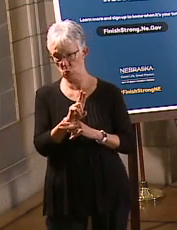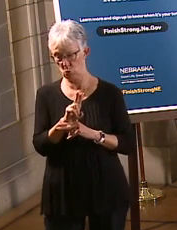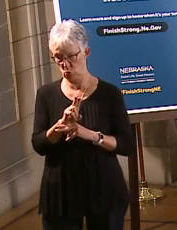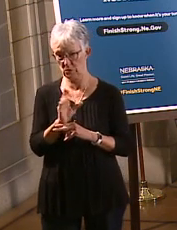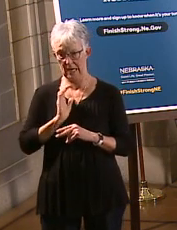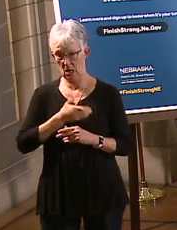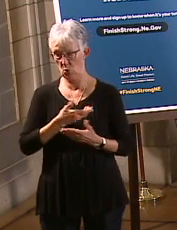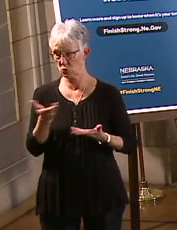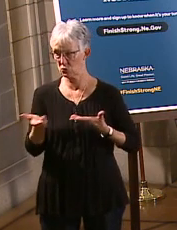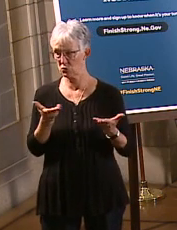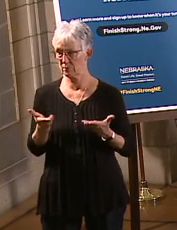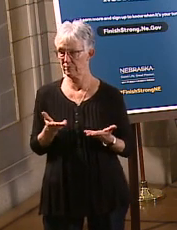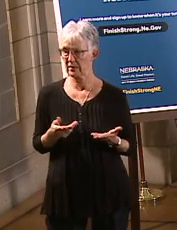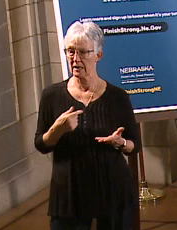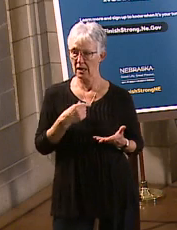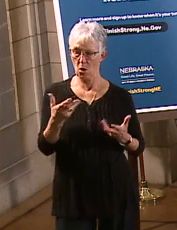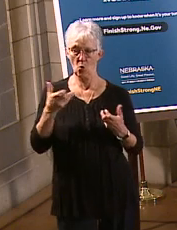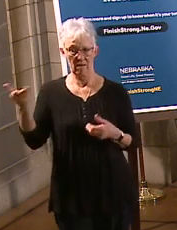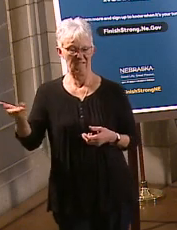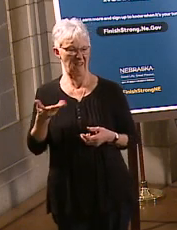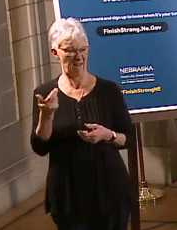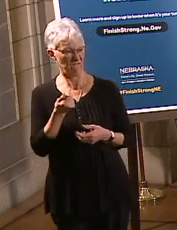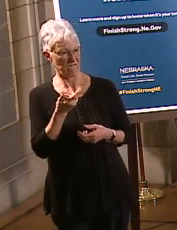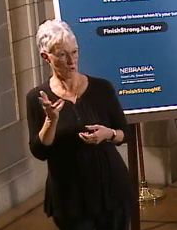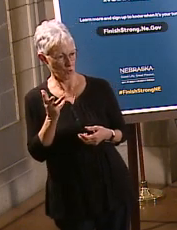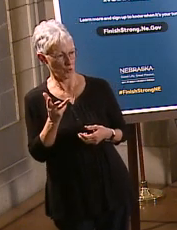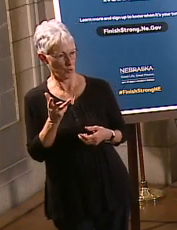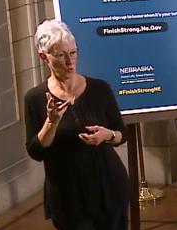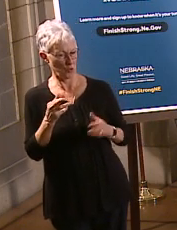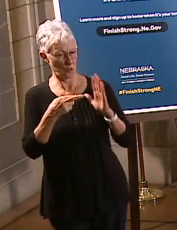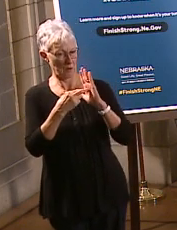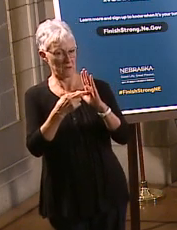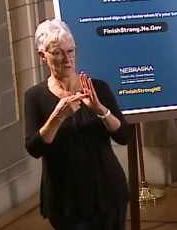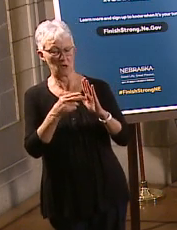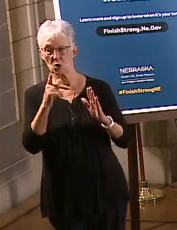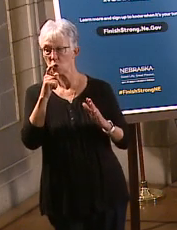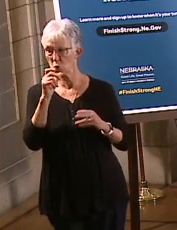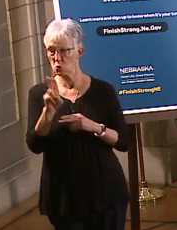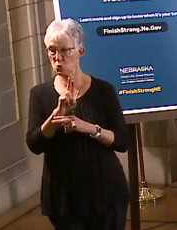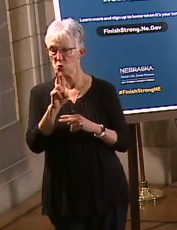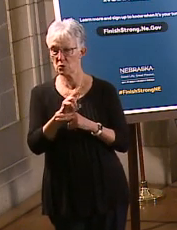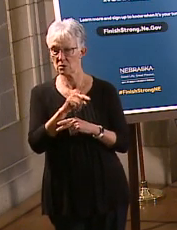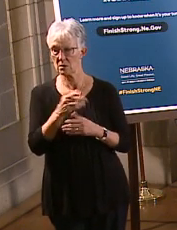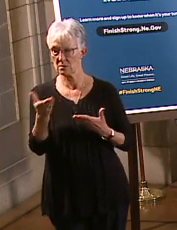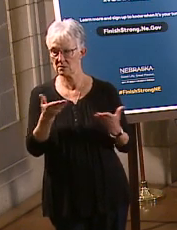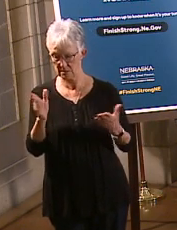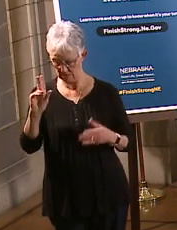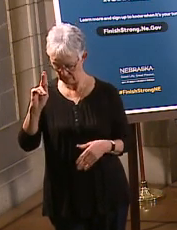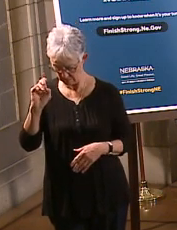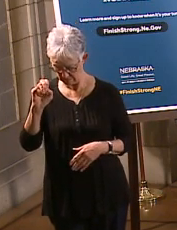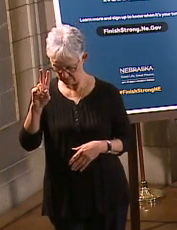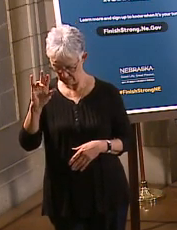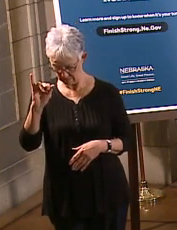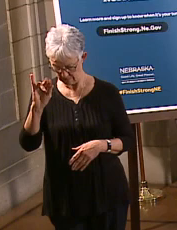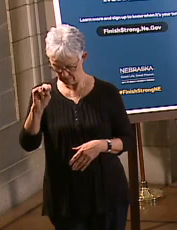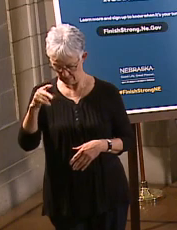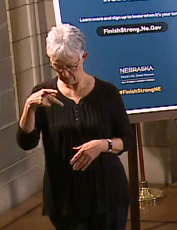representatives who've been using these services to share how it's positively impacted their businesses, and that's Kevin Park and Cindy